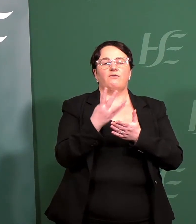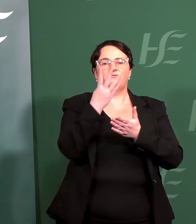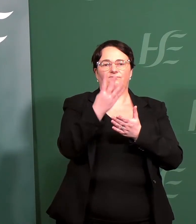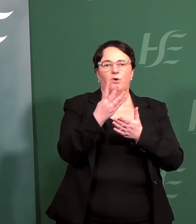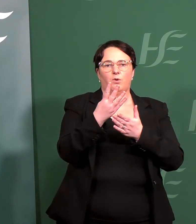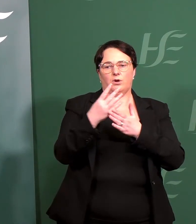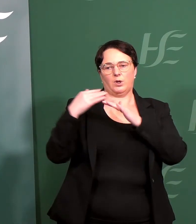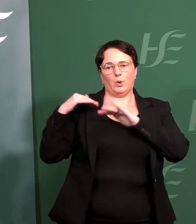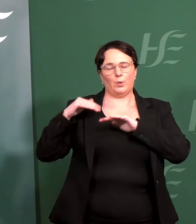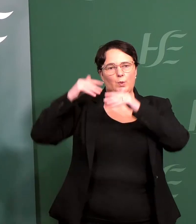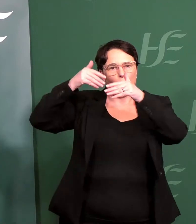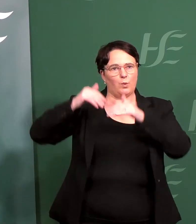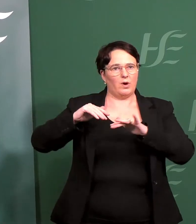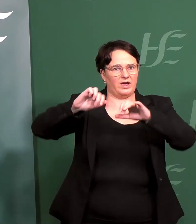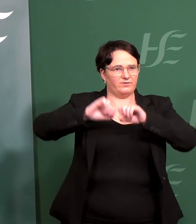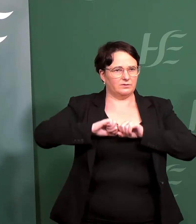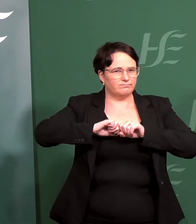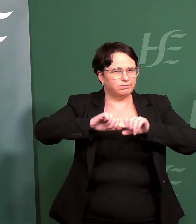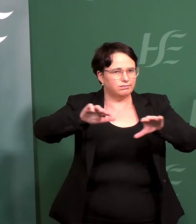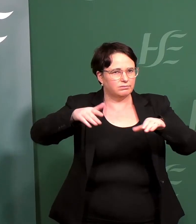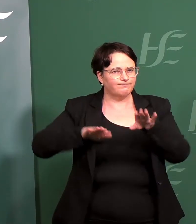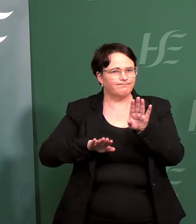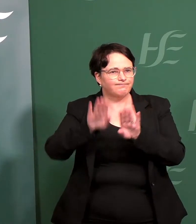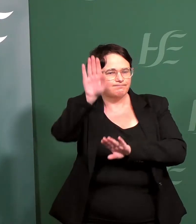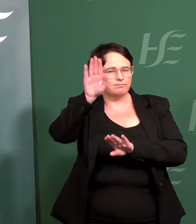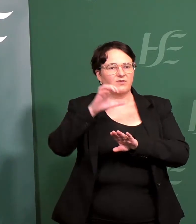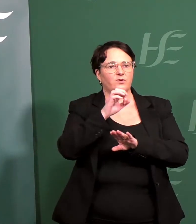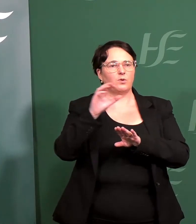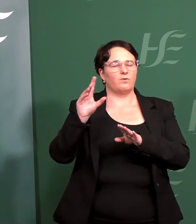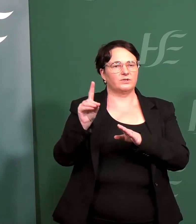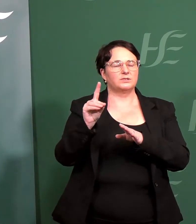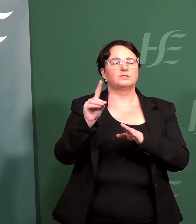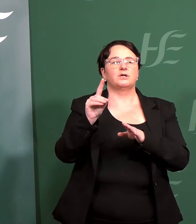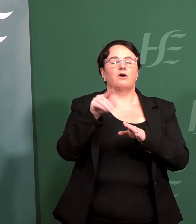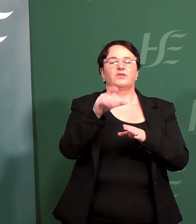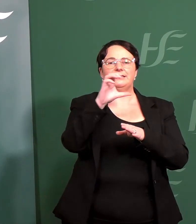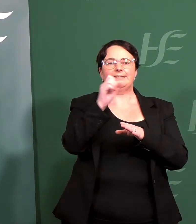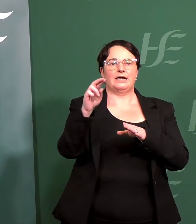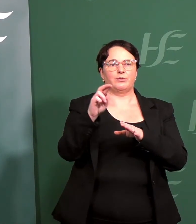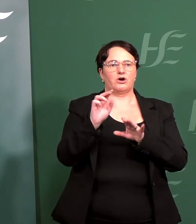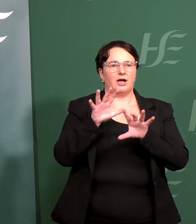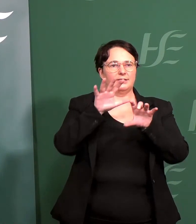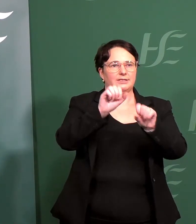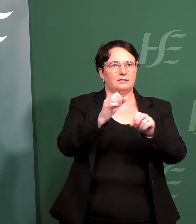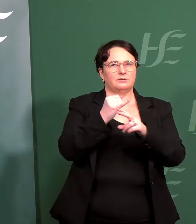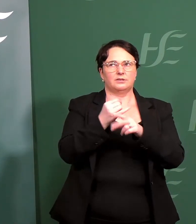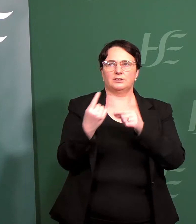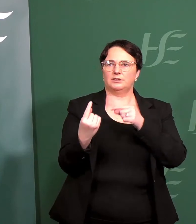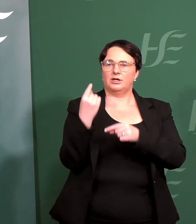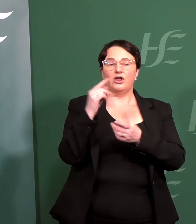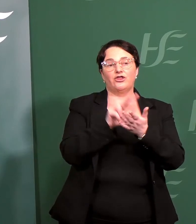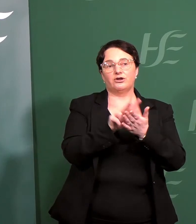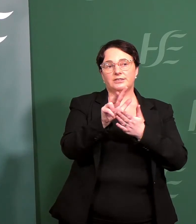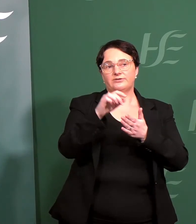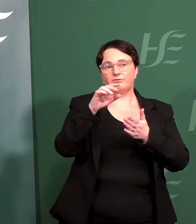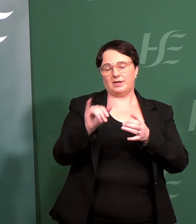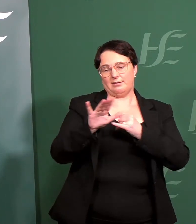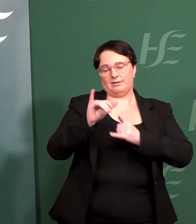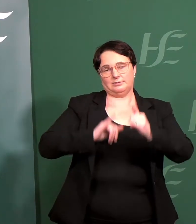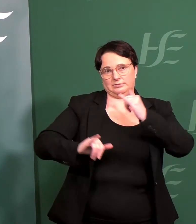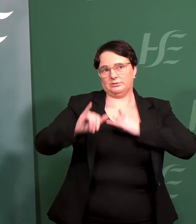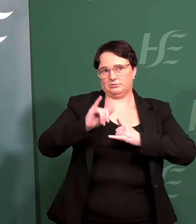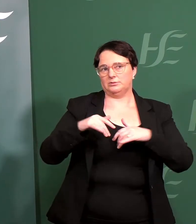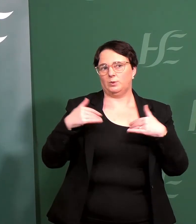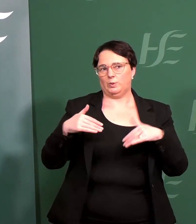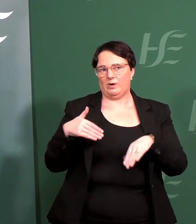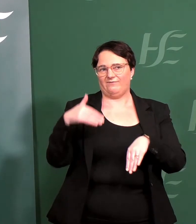that we've had to experience, as I said before, a cyber attack on the 13th of May of last year, which impacted